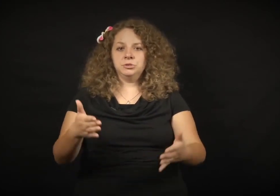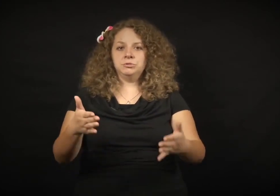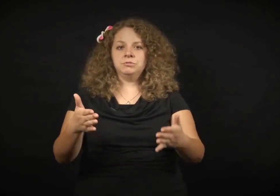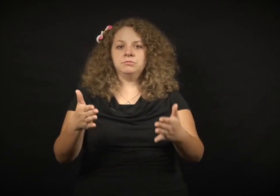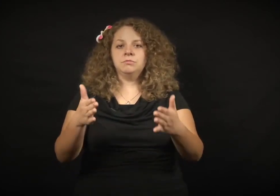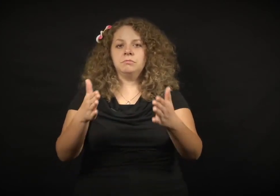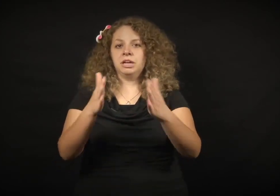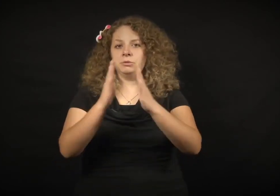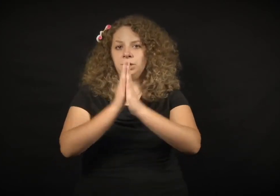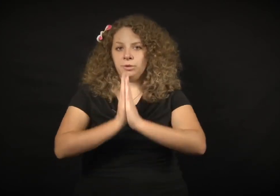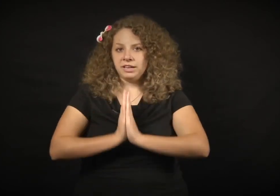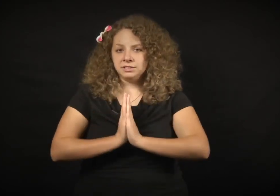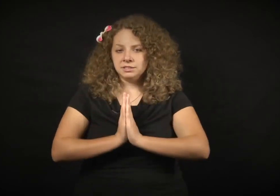to make a request,